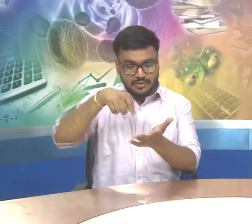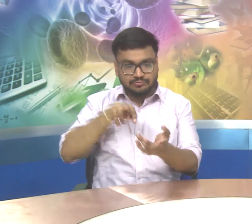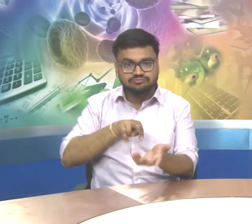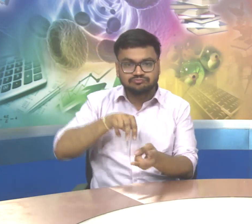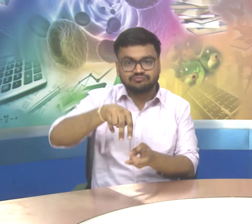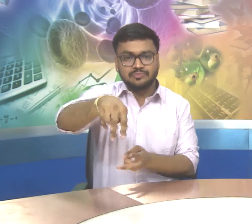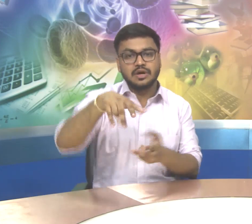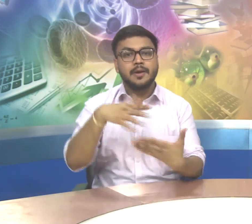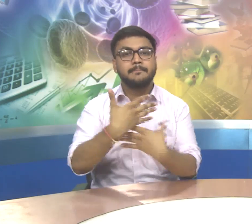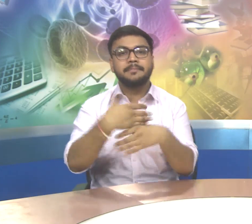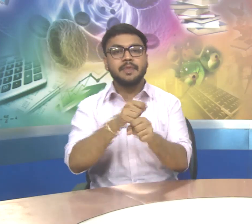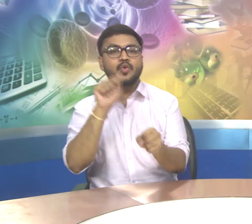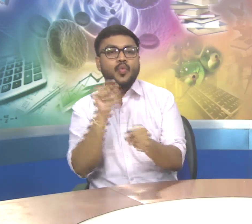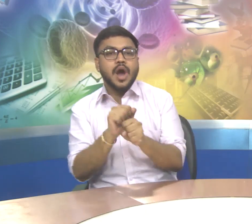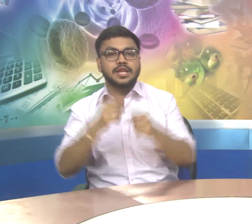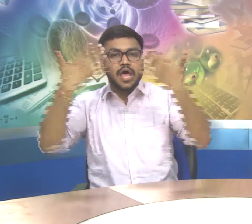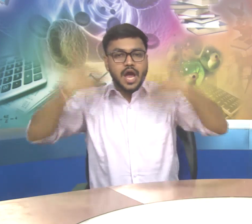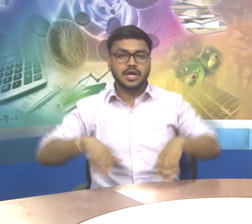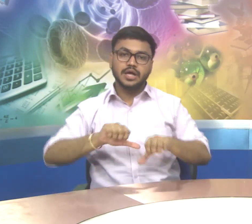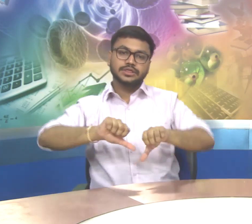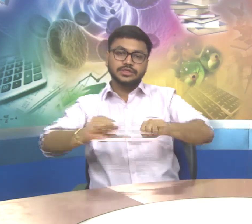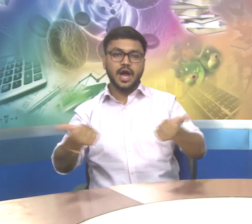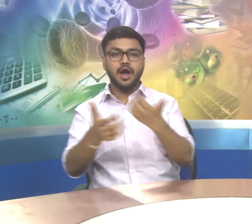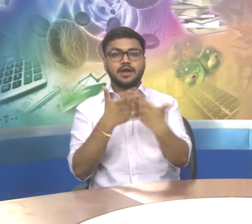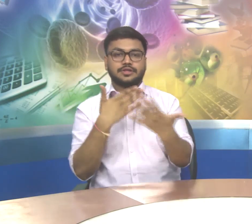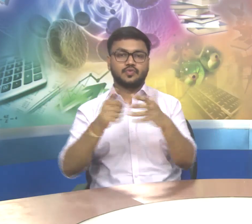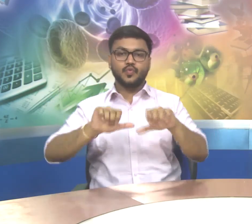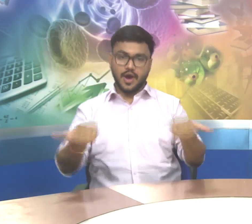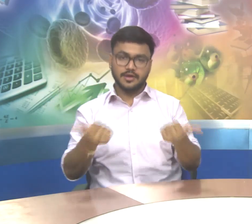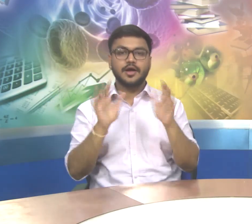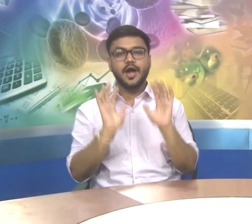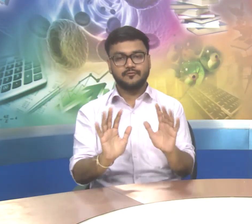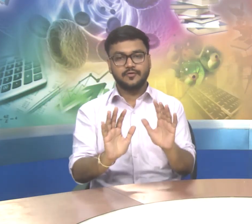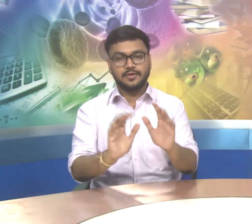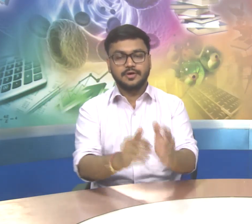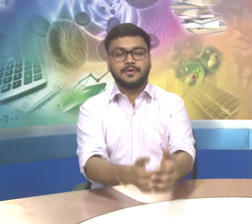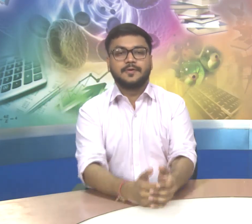hands to do work like making tools and etc.